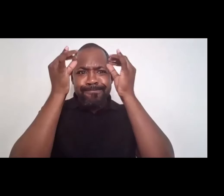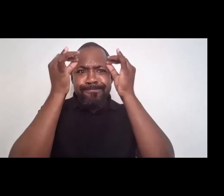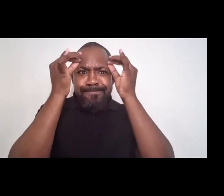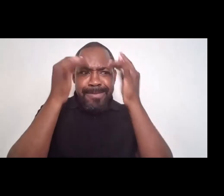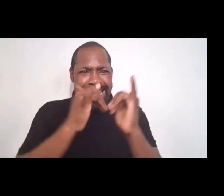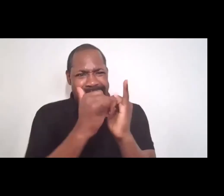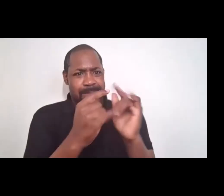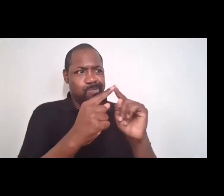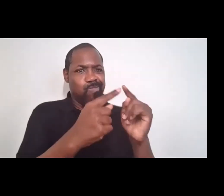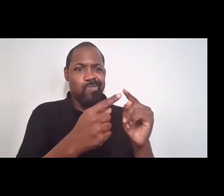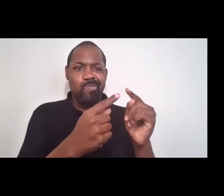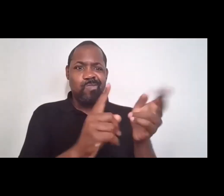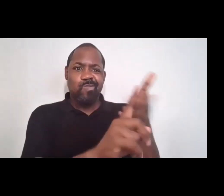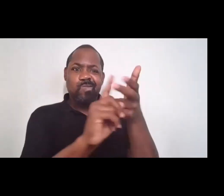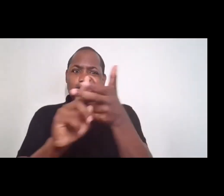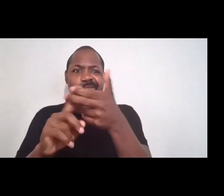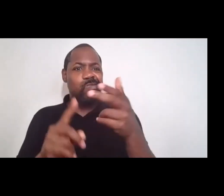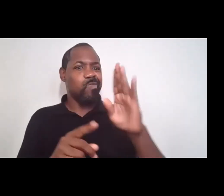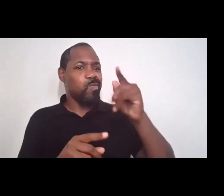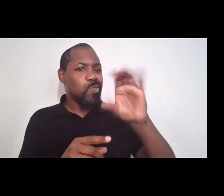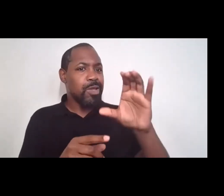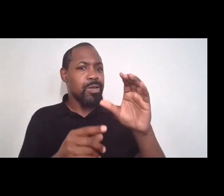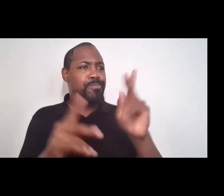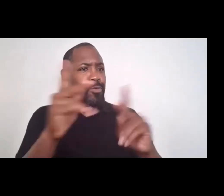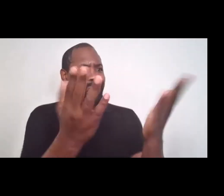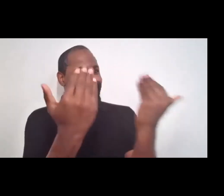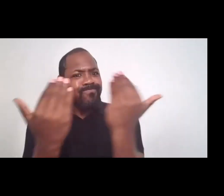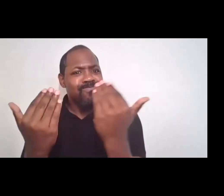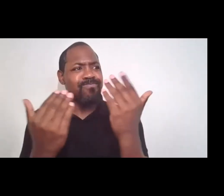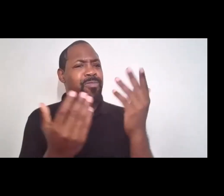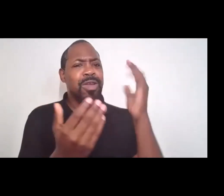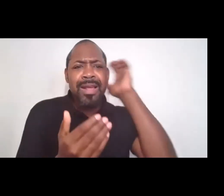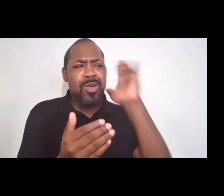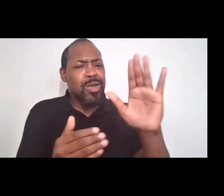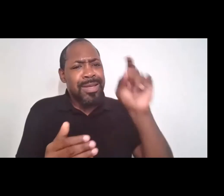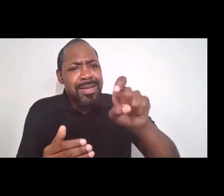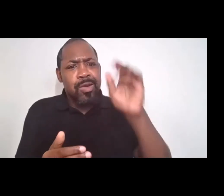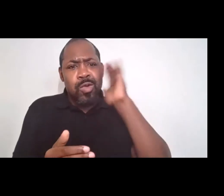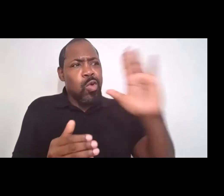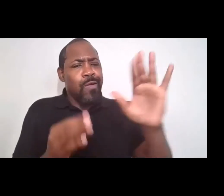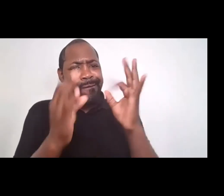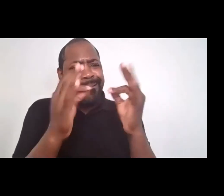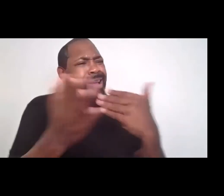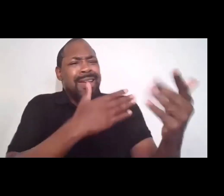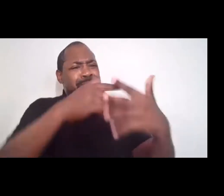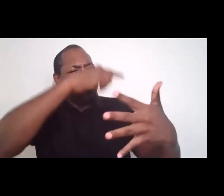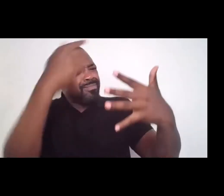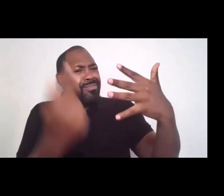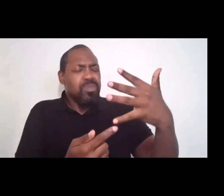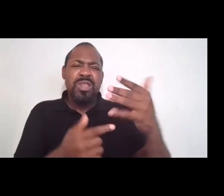diverse perspectives. So I'm just trying to think about more strategic ways of recruiting individuals from those communities so that we can hear their feedback